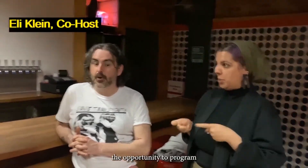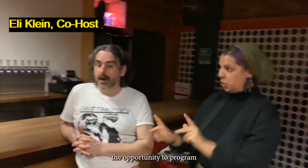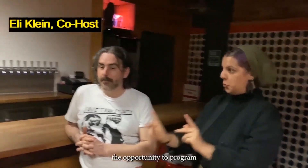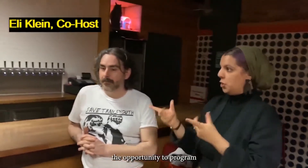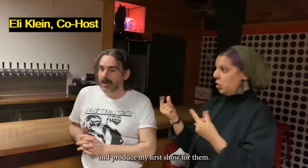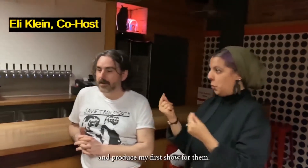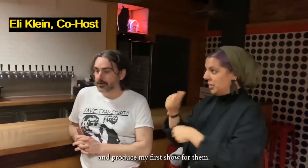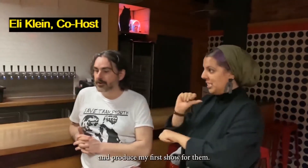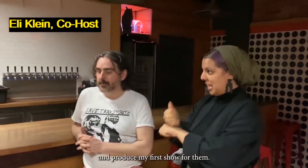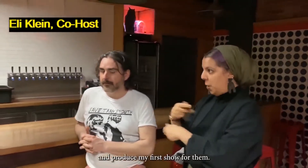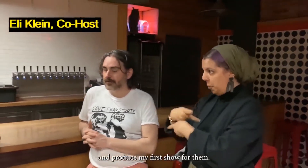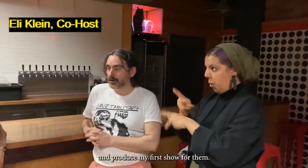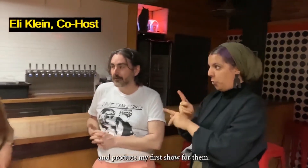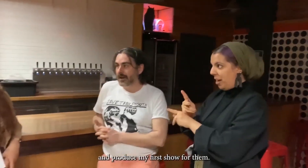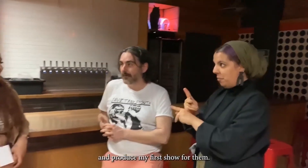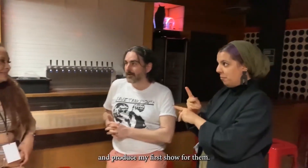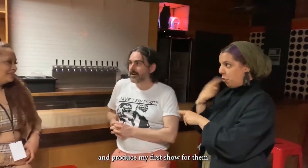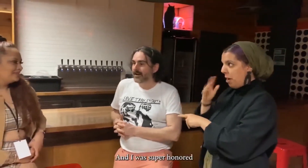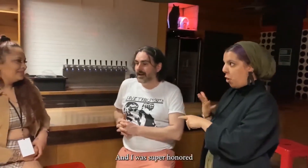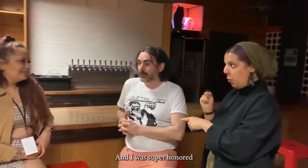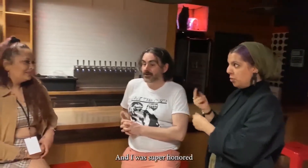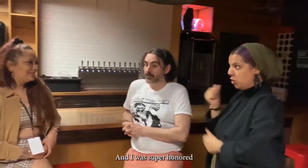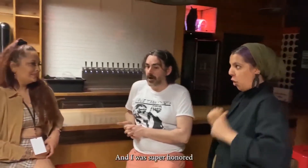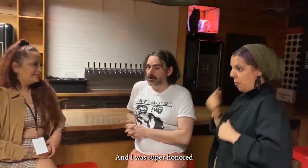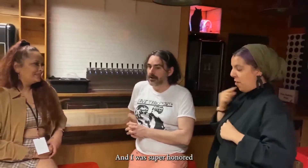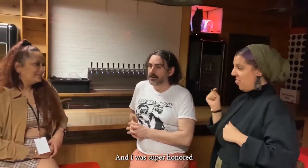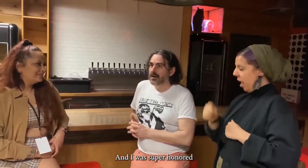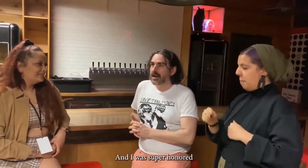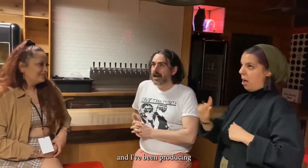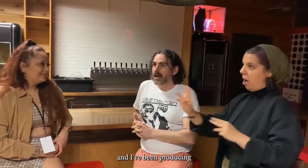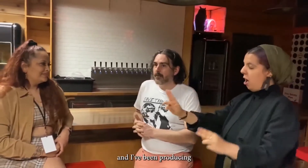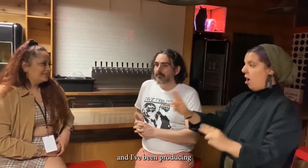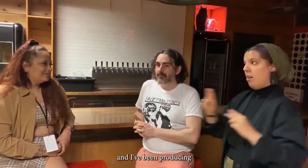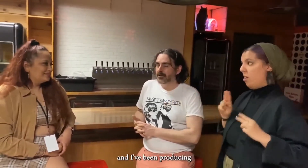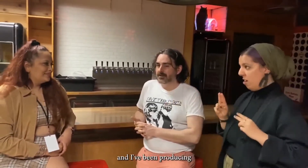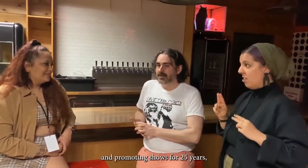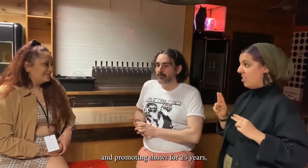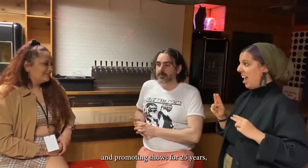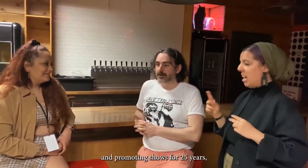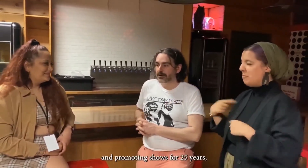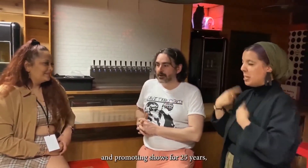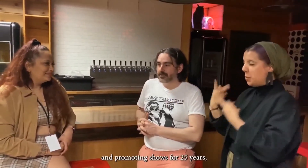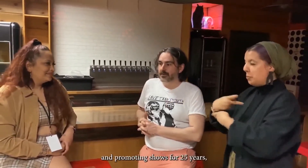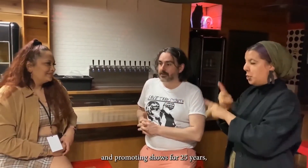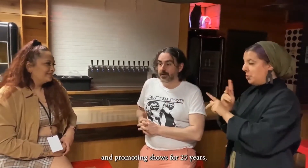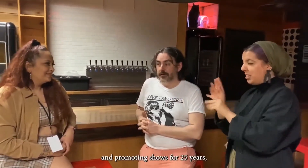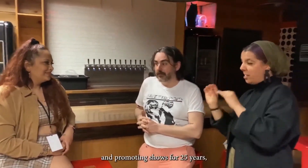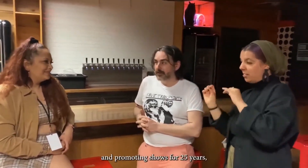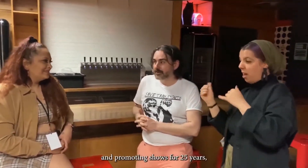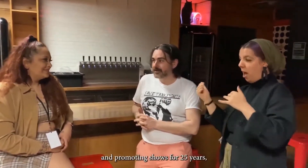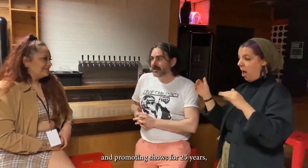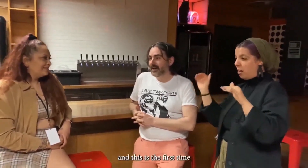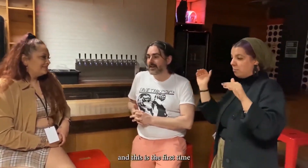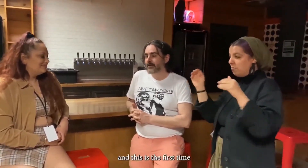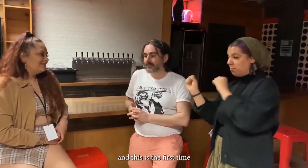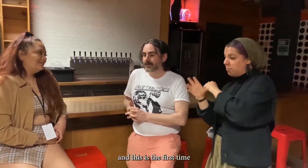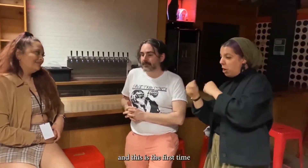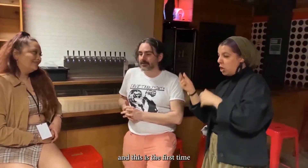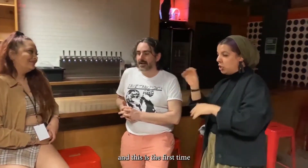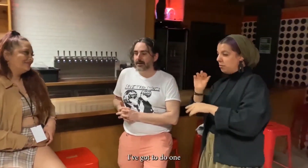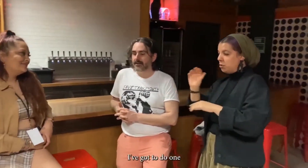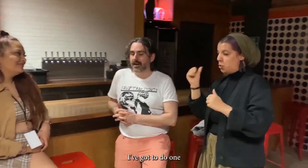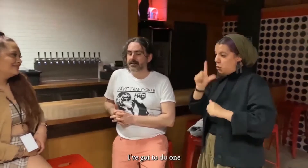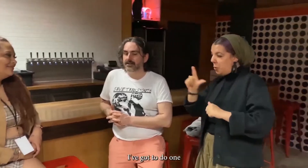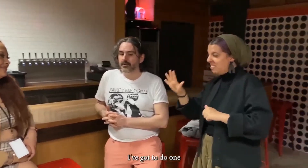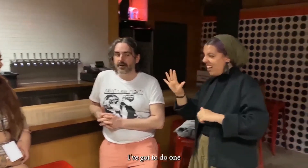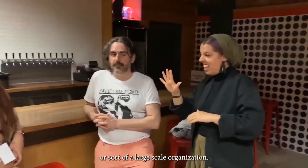to program and produce my first show for them. And I was super honored. I've been producing and promoting shows for 25 years, and this was the